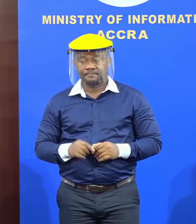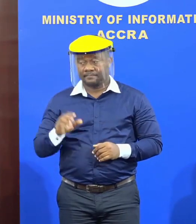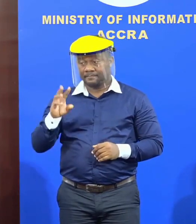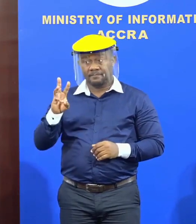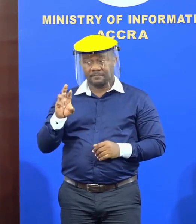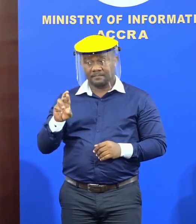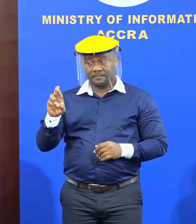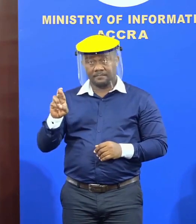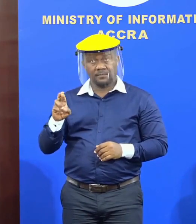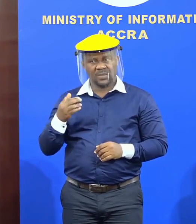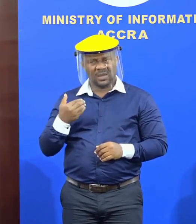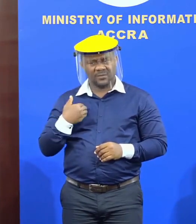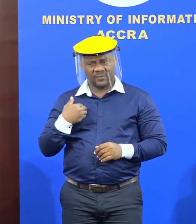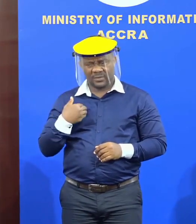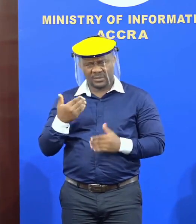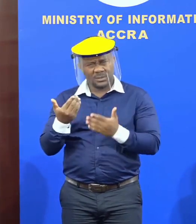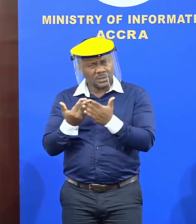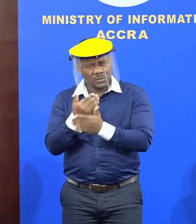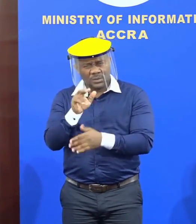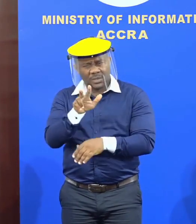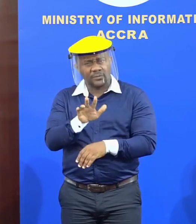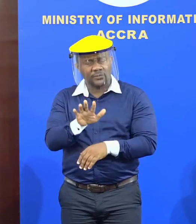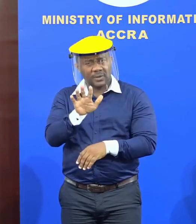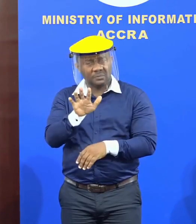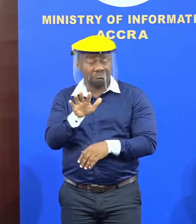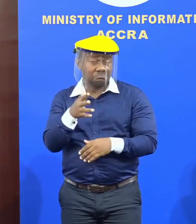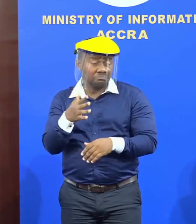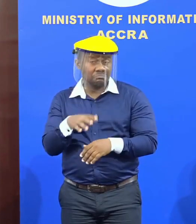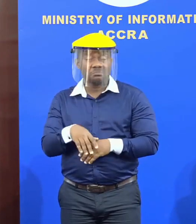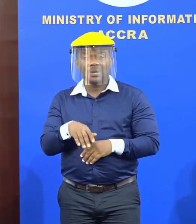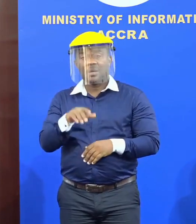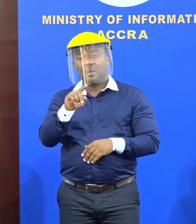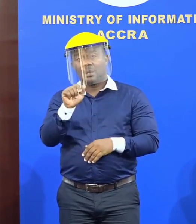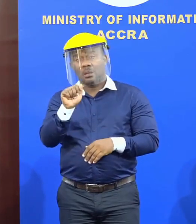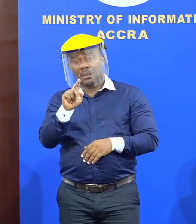had 35 new cases from Takwa, Mpoho,